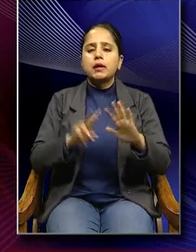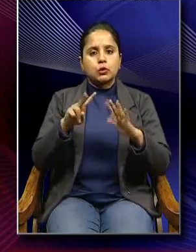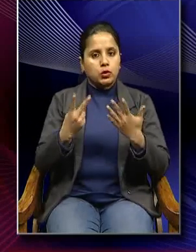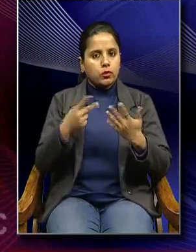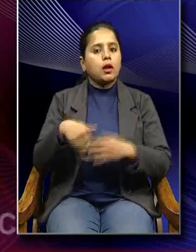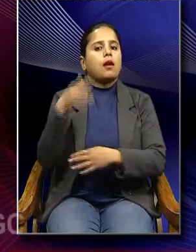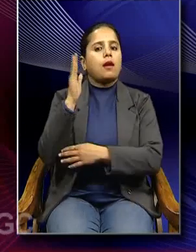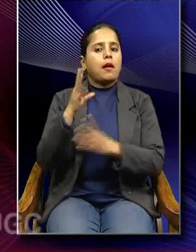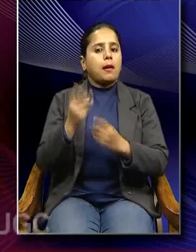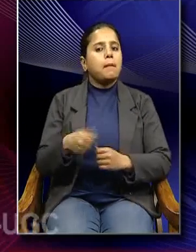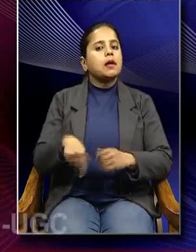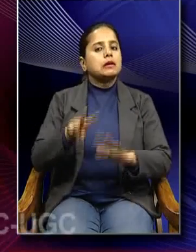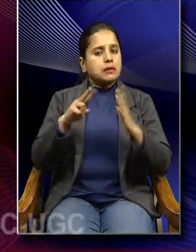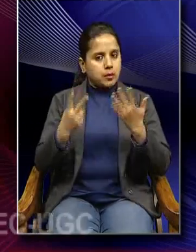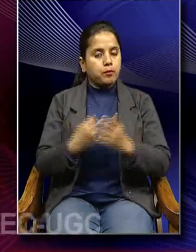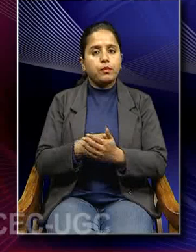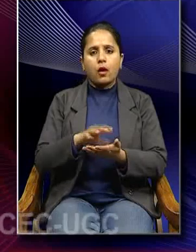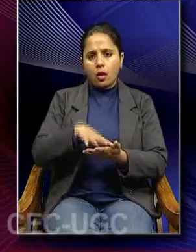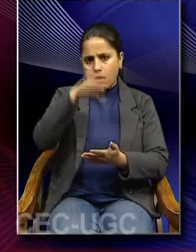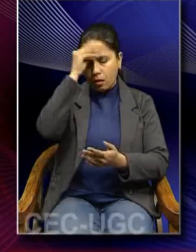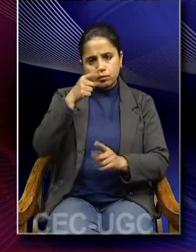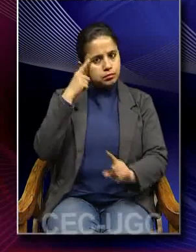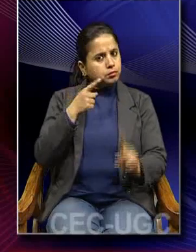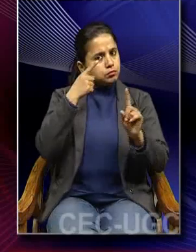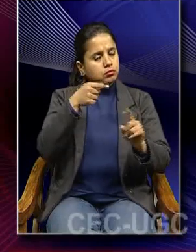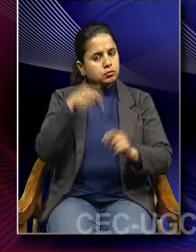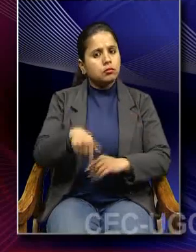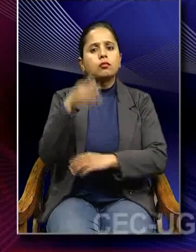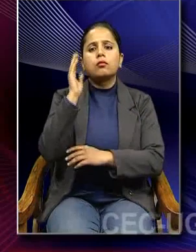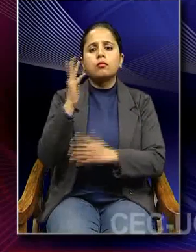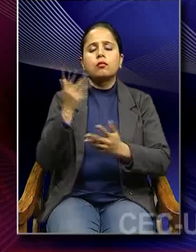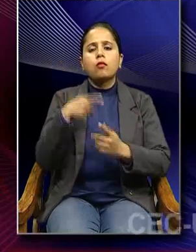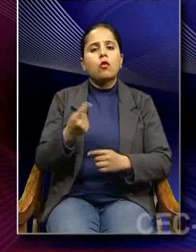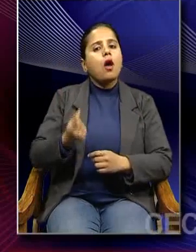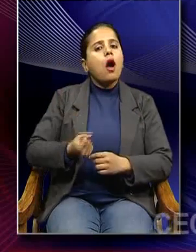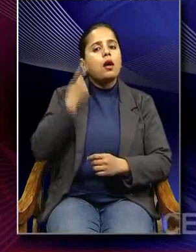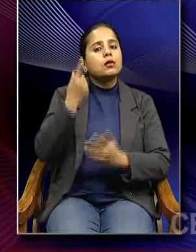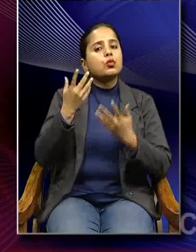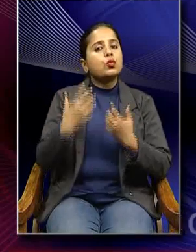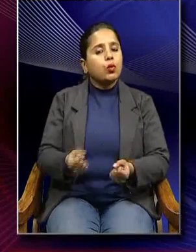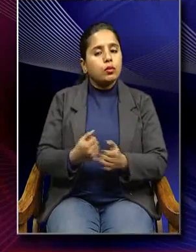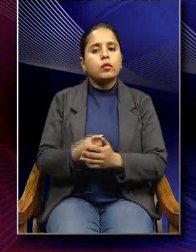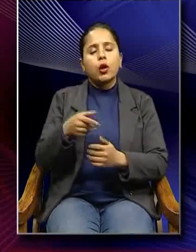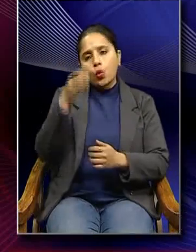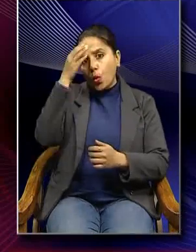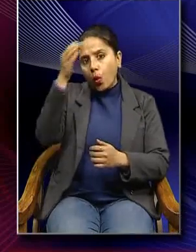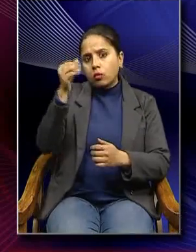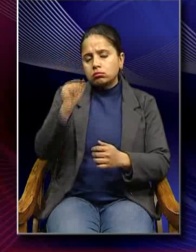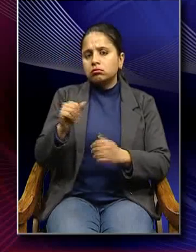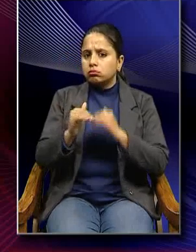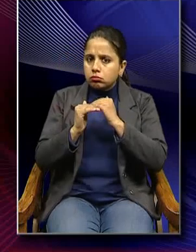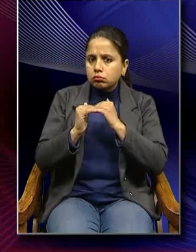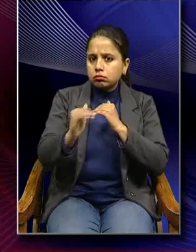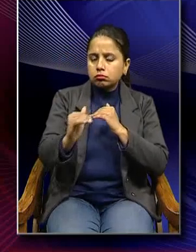7. Learning objective of this particular lecture is to understand the concept of